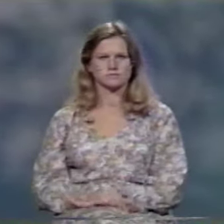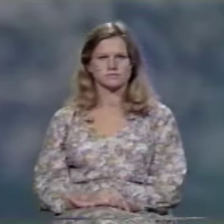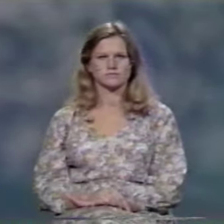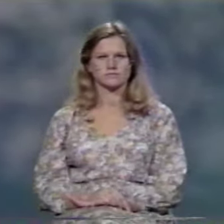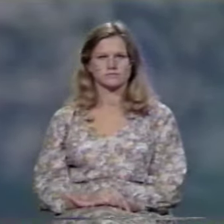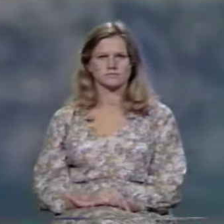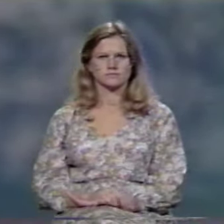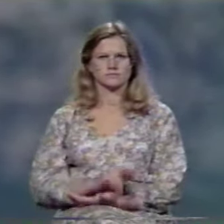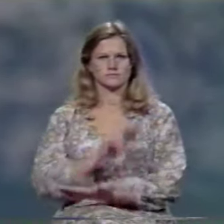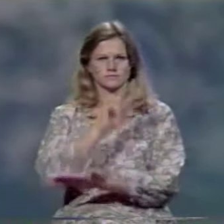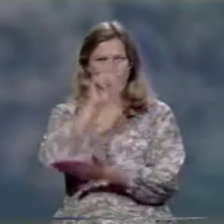3 hours.